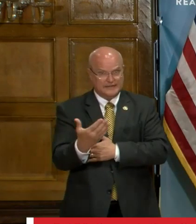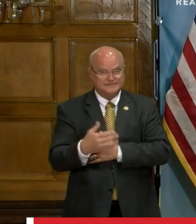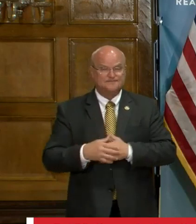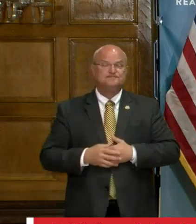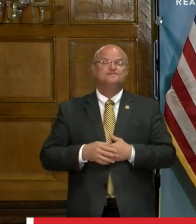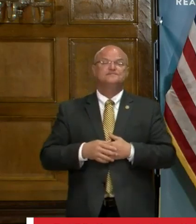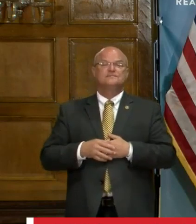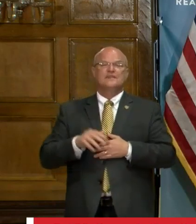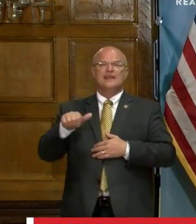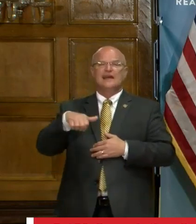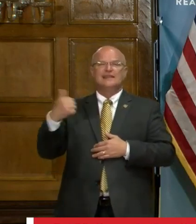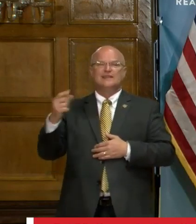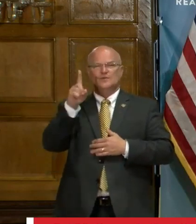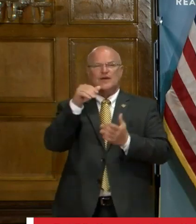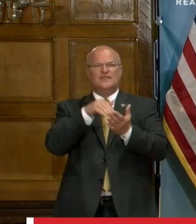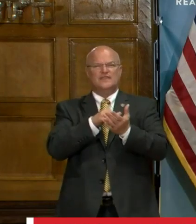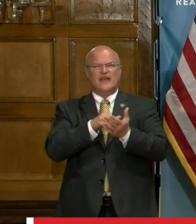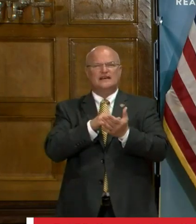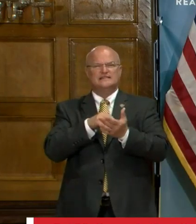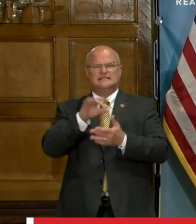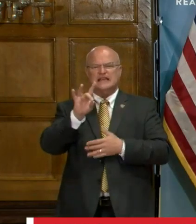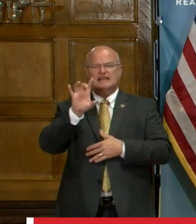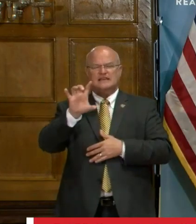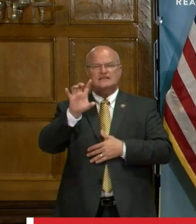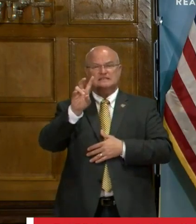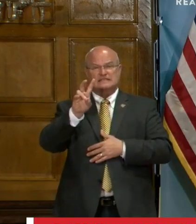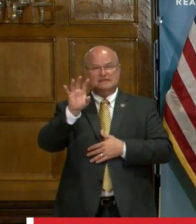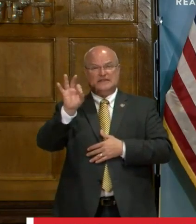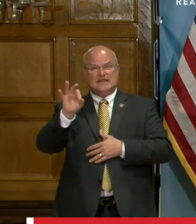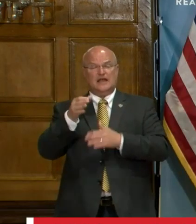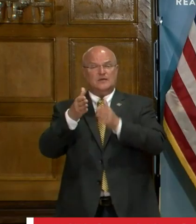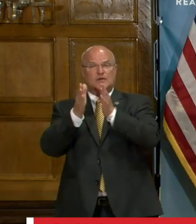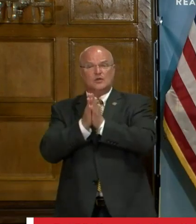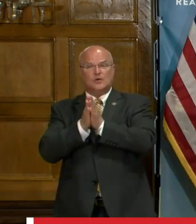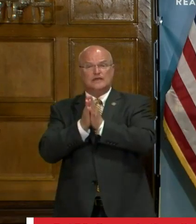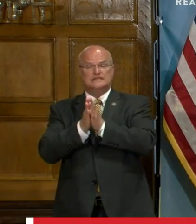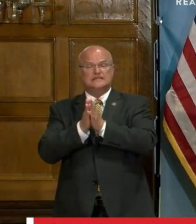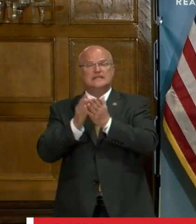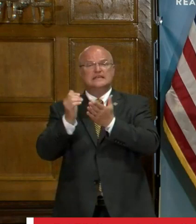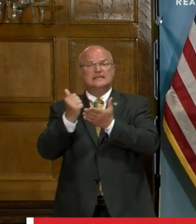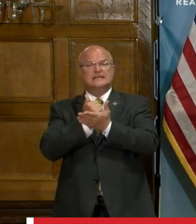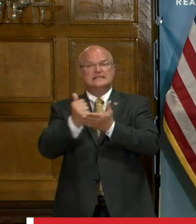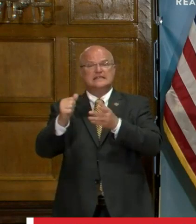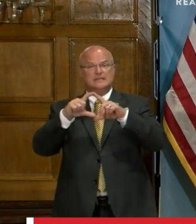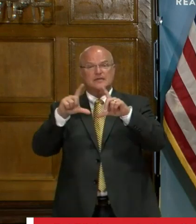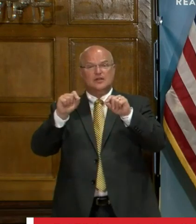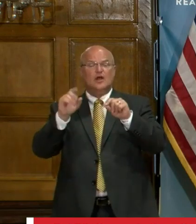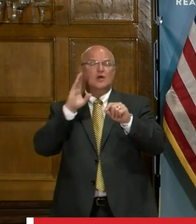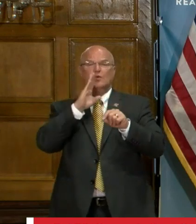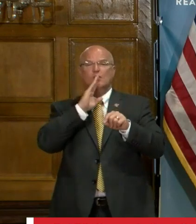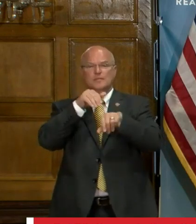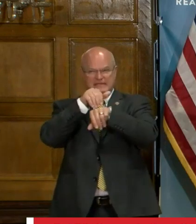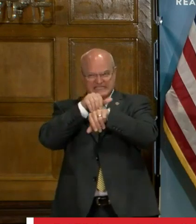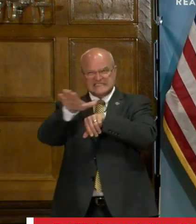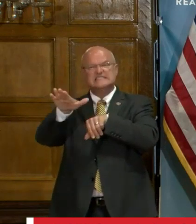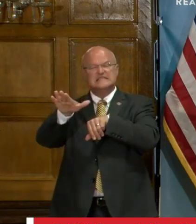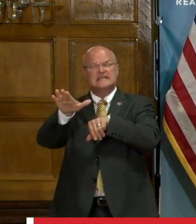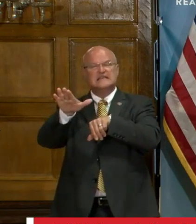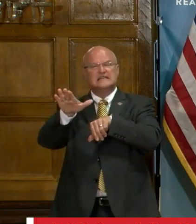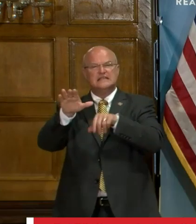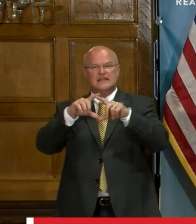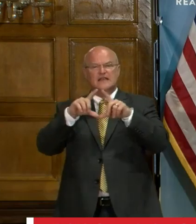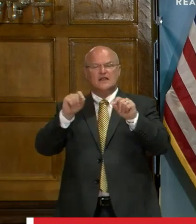morning. Another 1,879 claimants had requested debit cards, and they will be sent